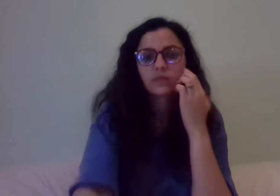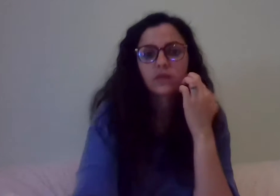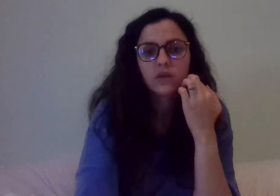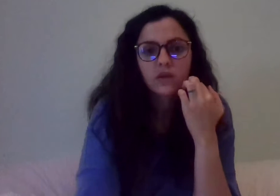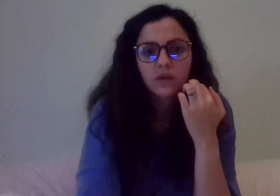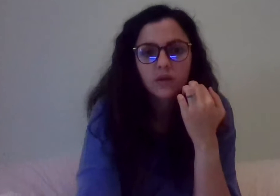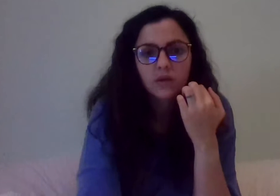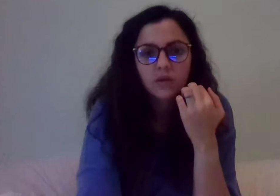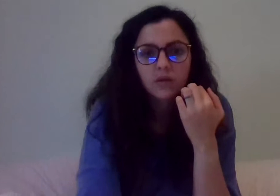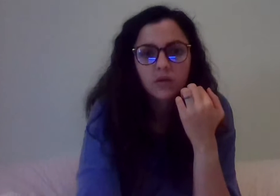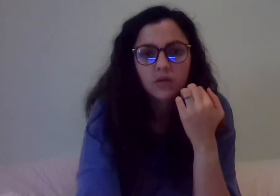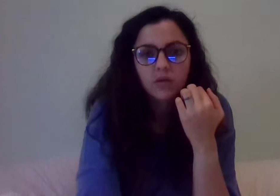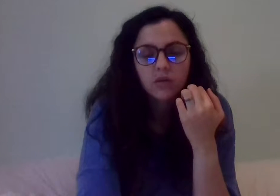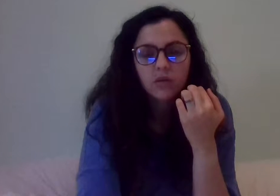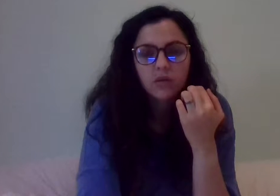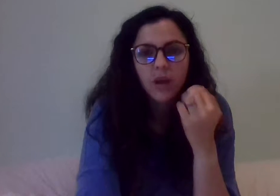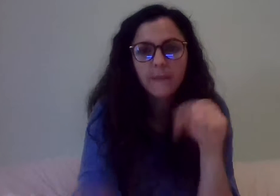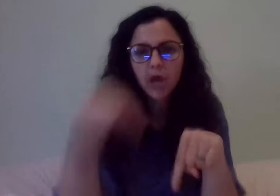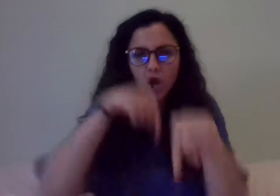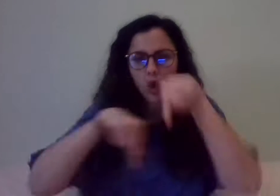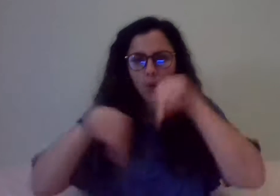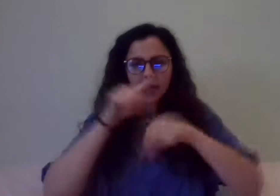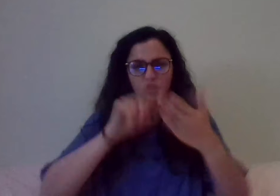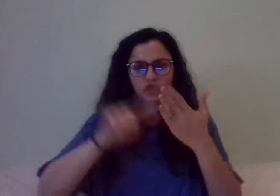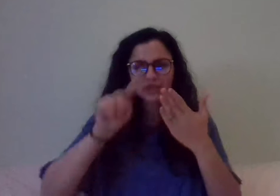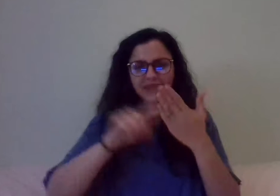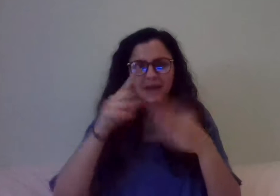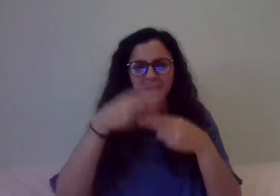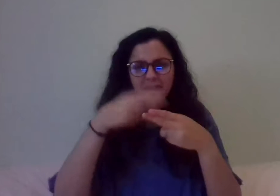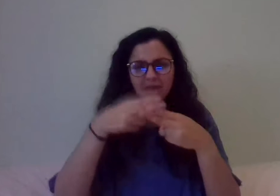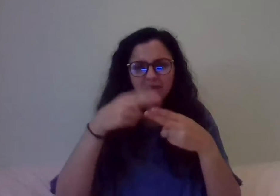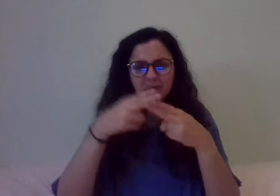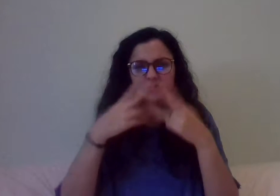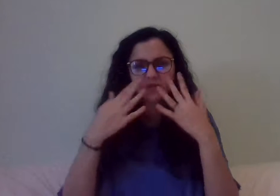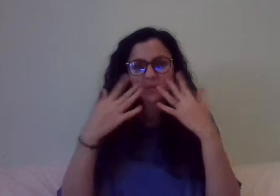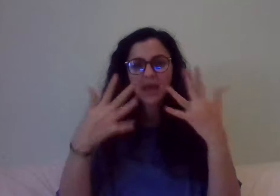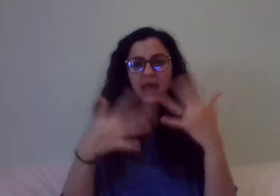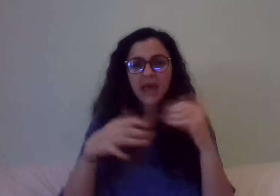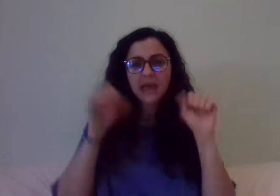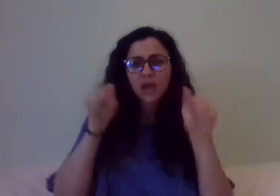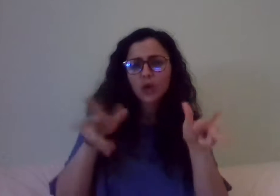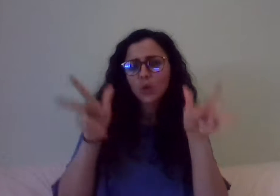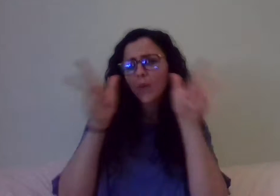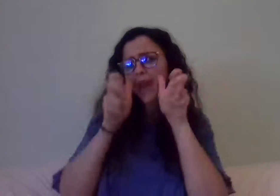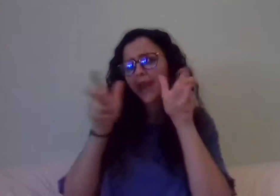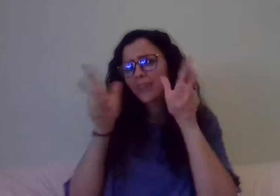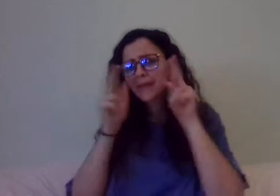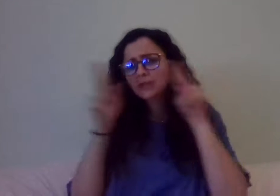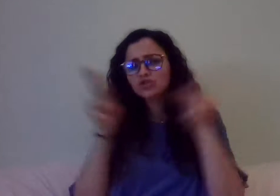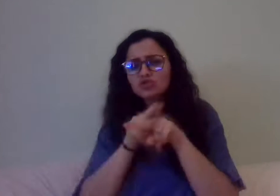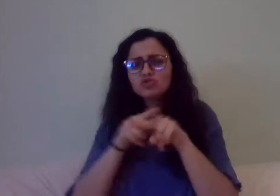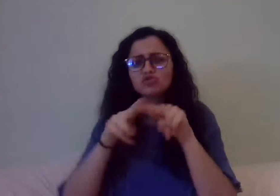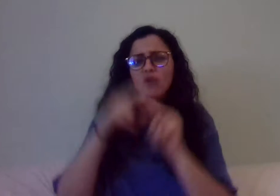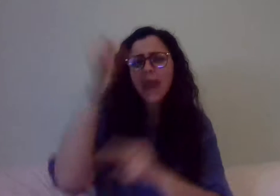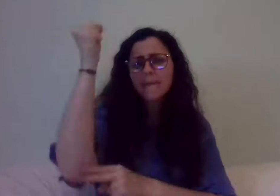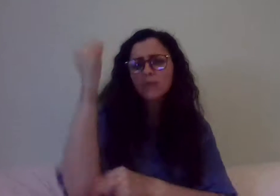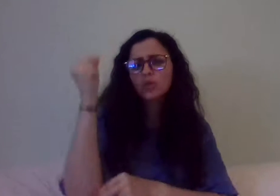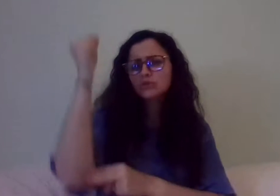Can't you hear that train whistle blow? Can't you hear that train whistle blow? Can't you hear that train whistle blow?